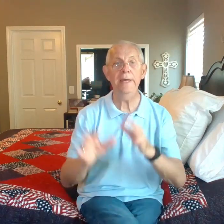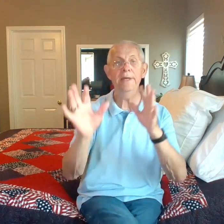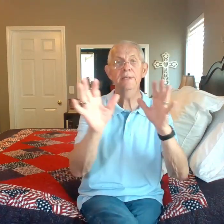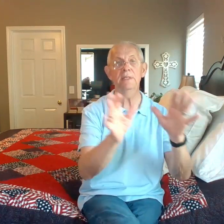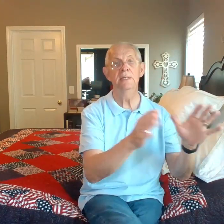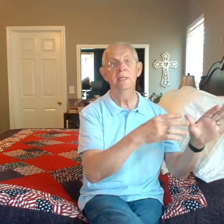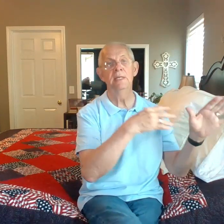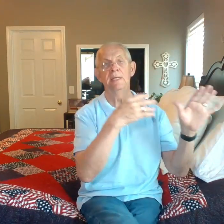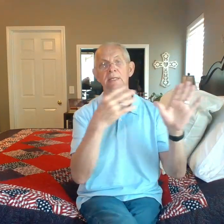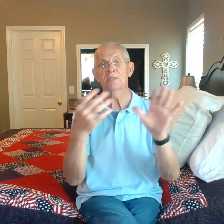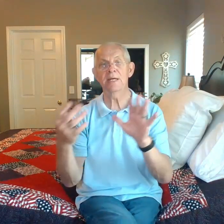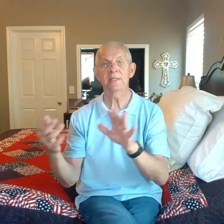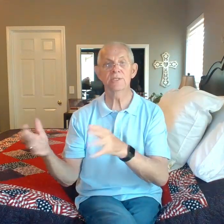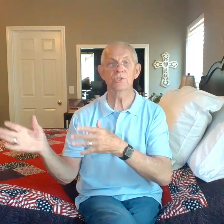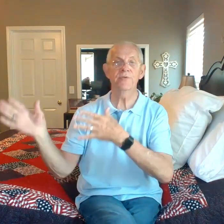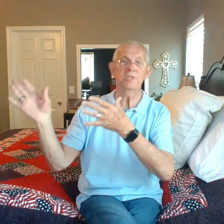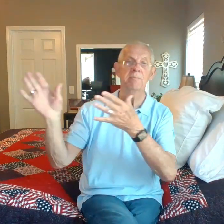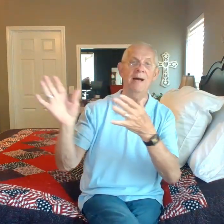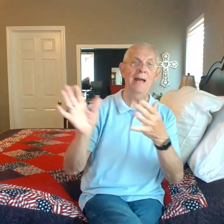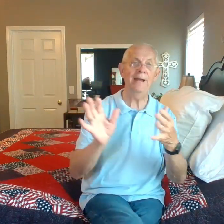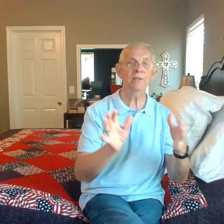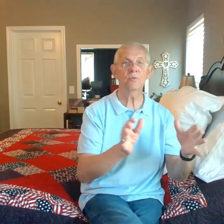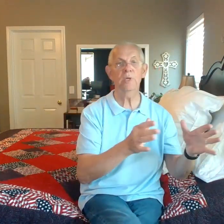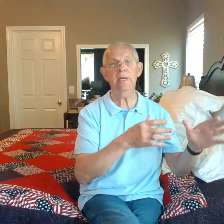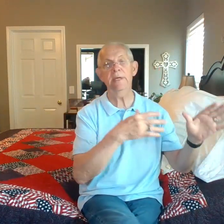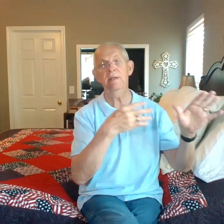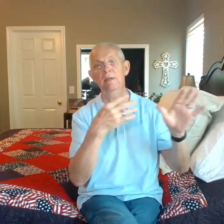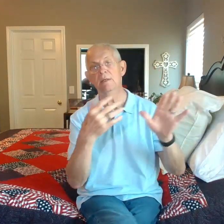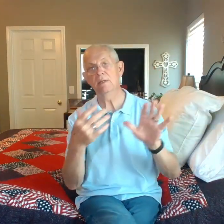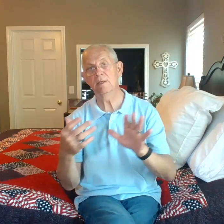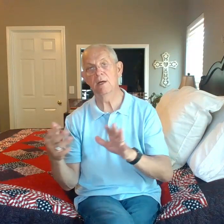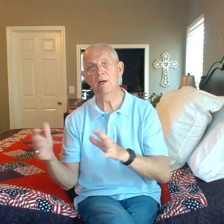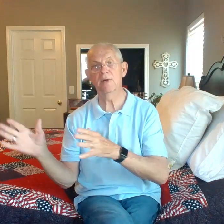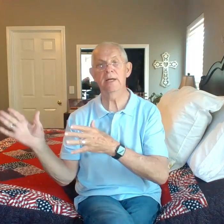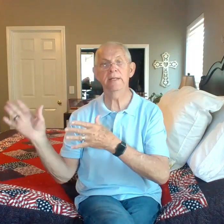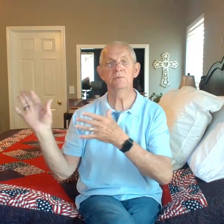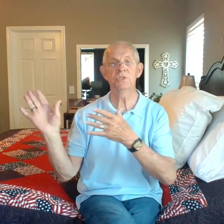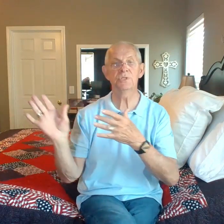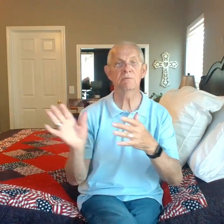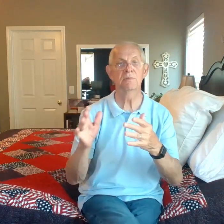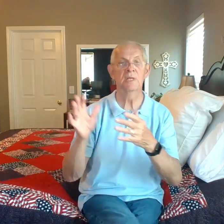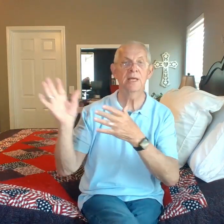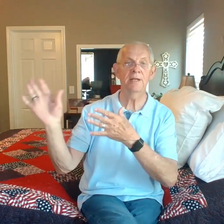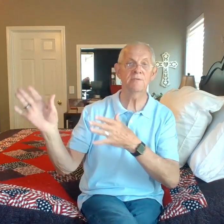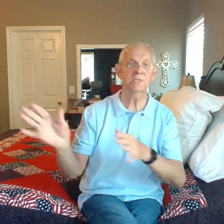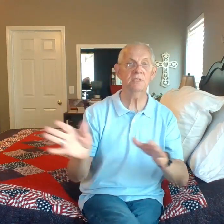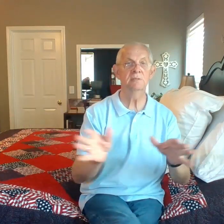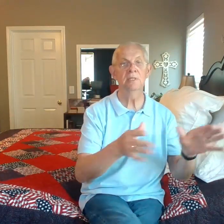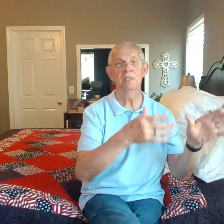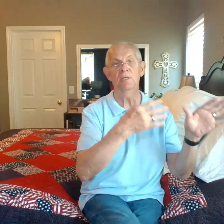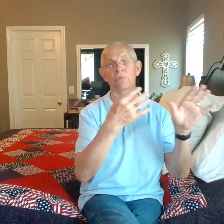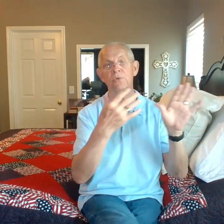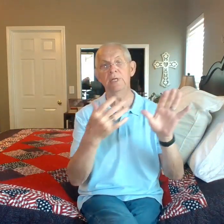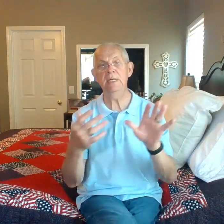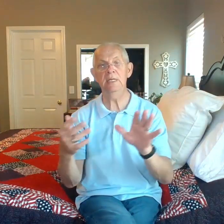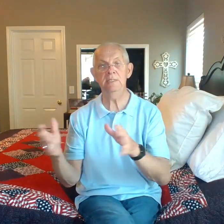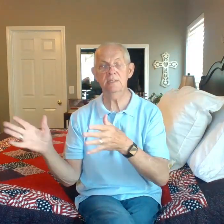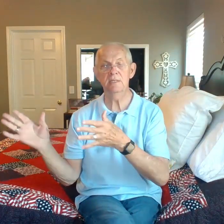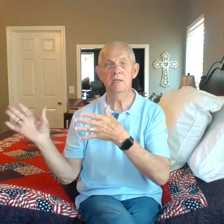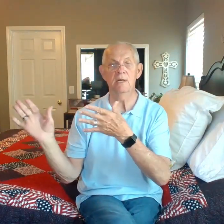Wind is like this. So it's a mild wind, all right? It's just kind of a little breeze, all